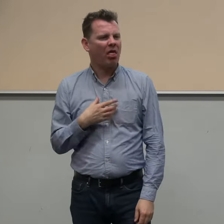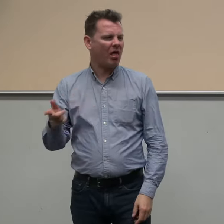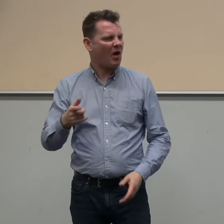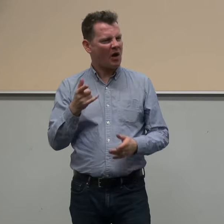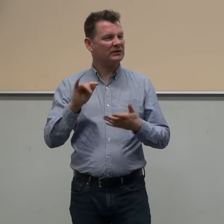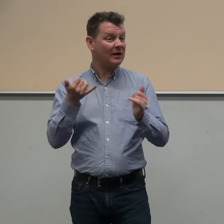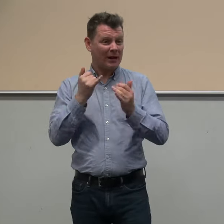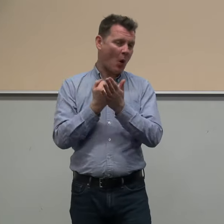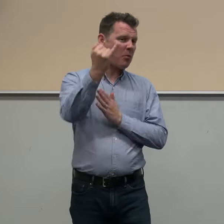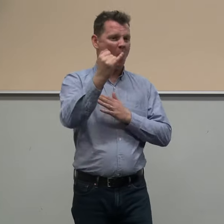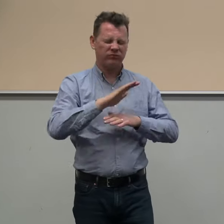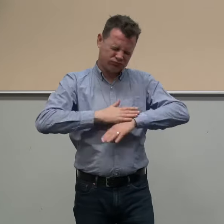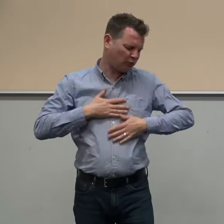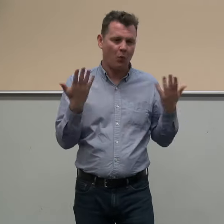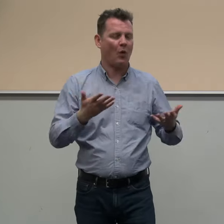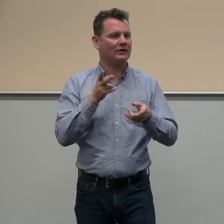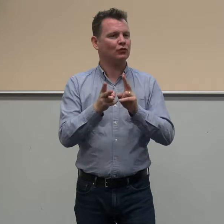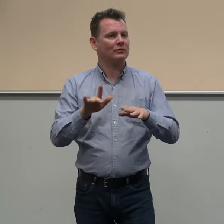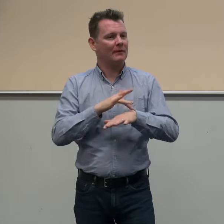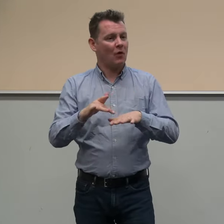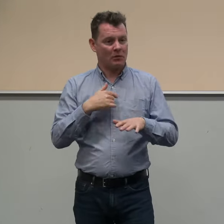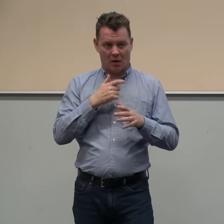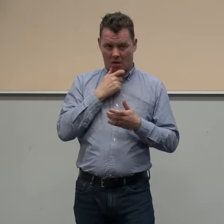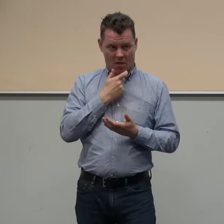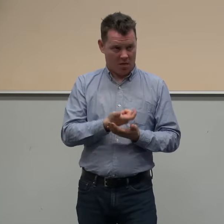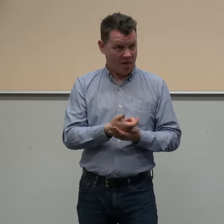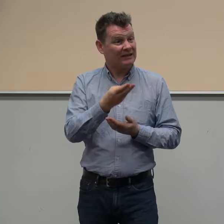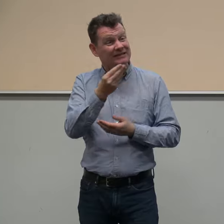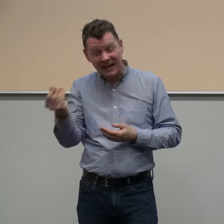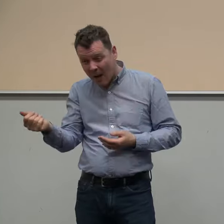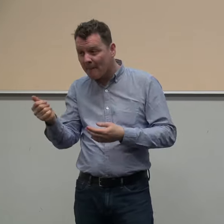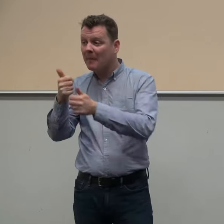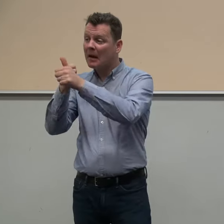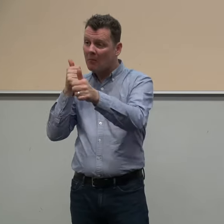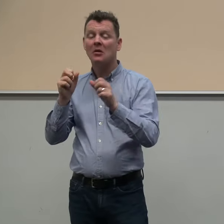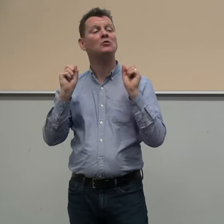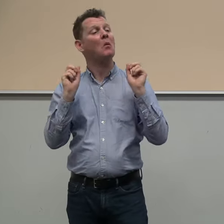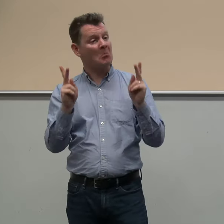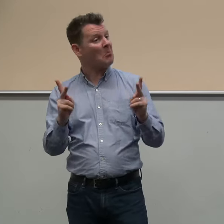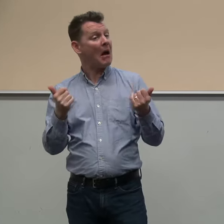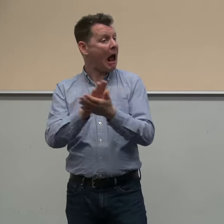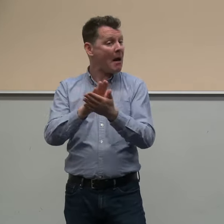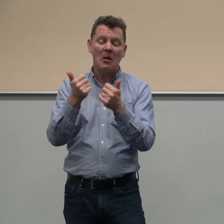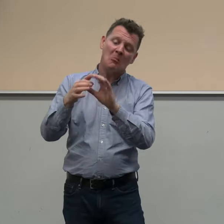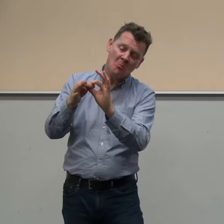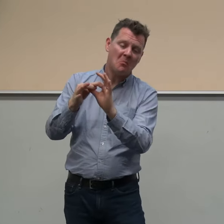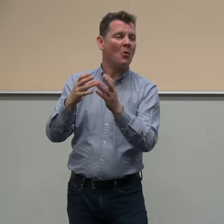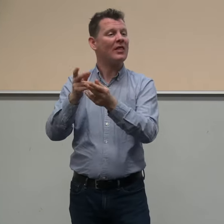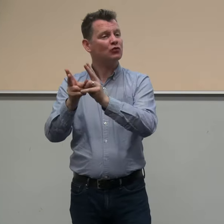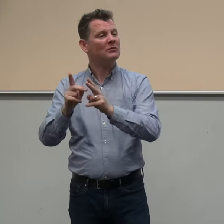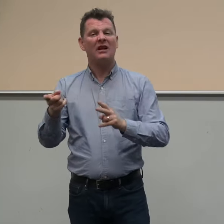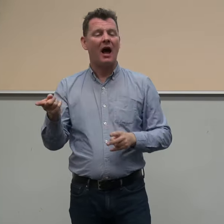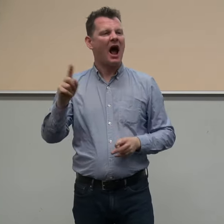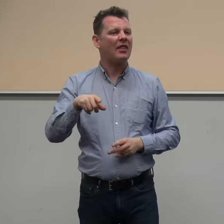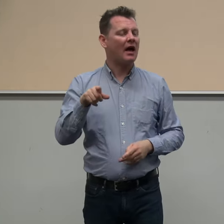aggressively opposed to some of them. Some are happy for it to work, but the deal is that